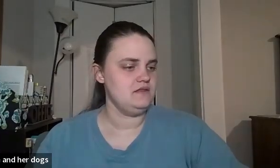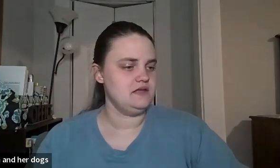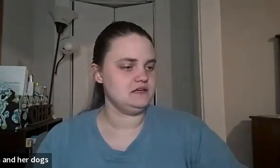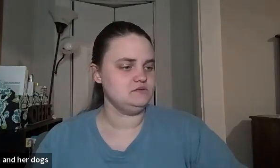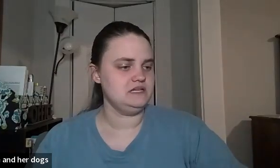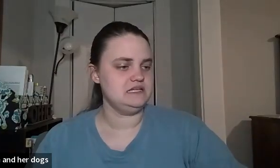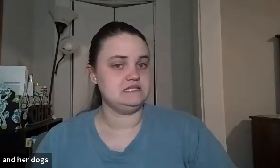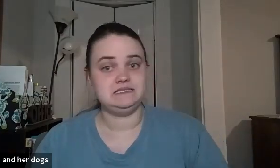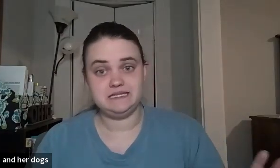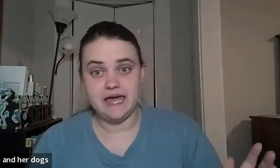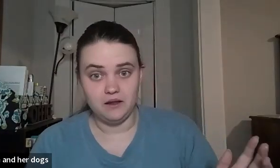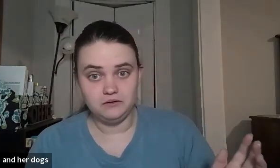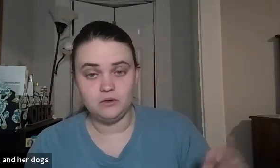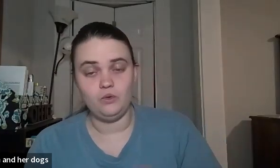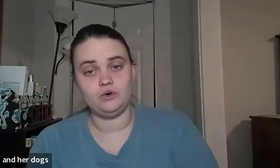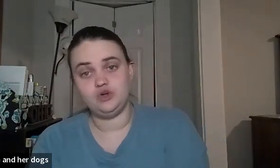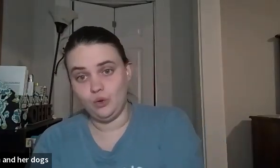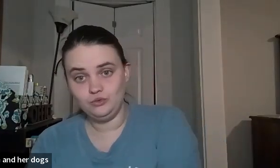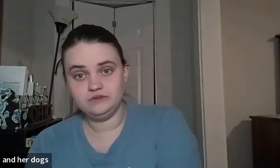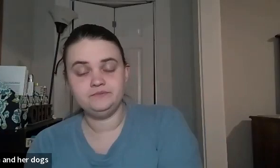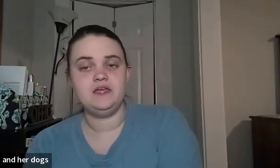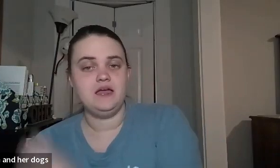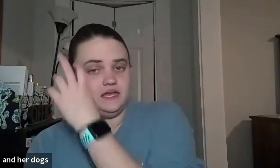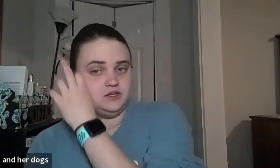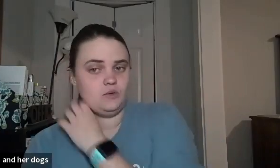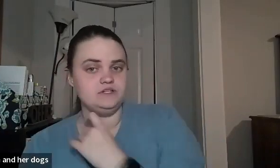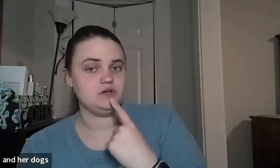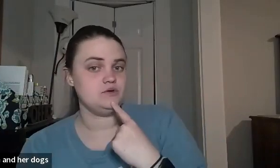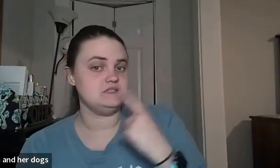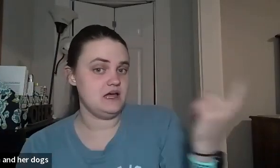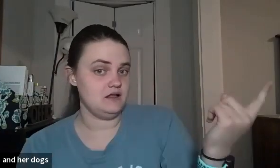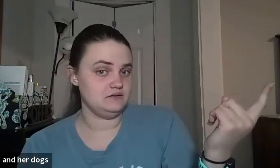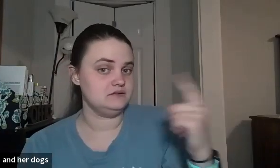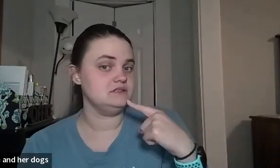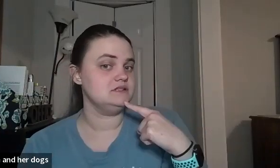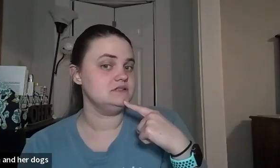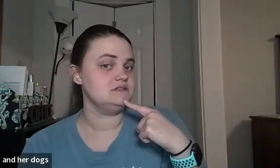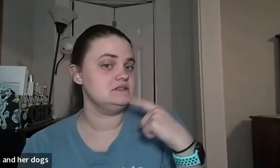The next one is tell or told, and you're going to go tell.